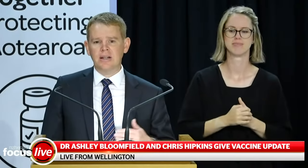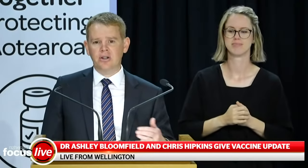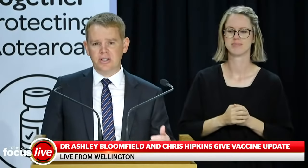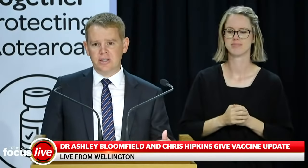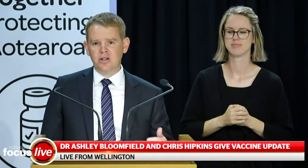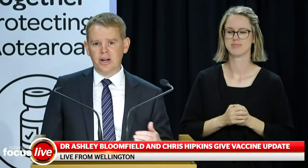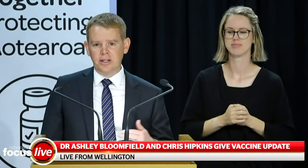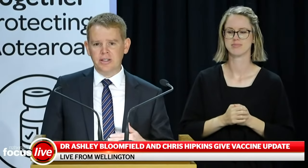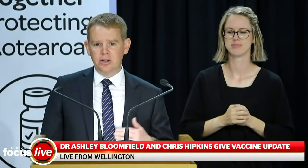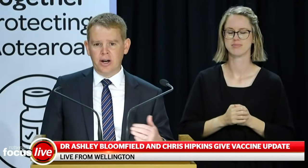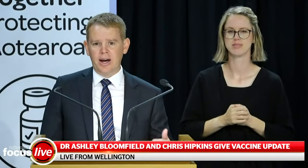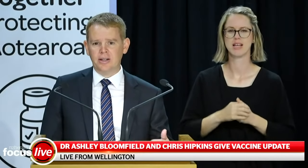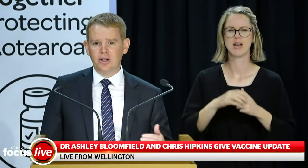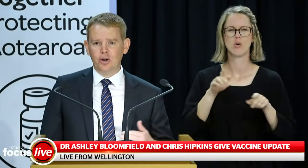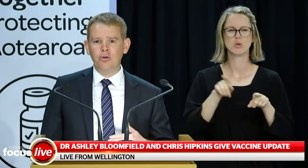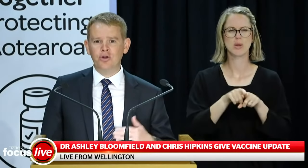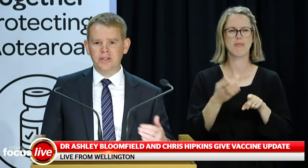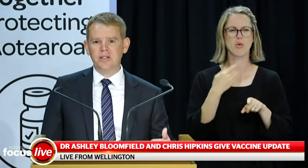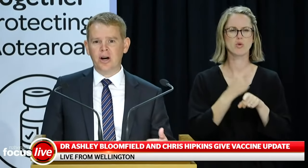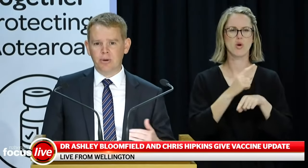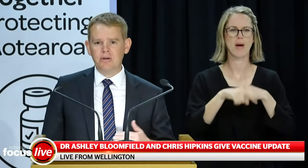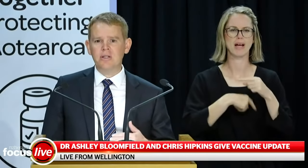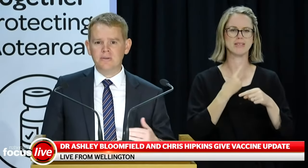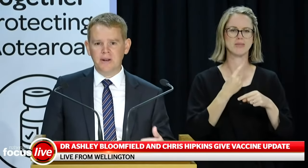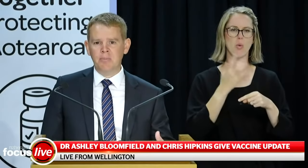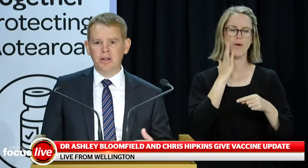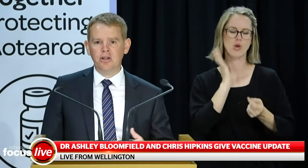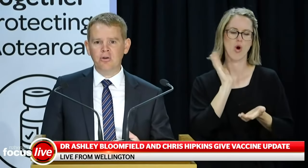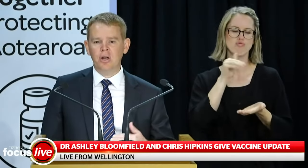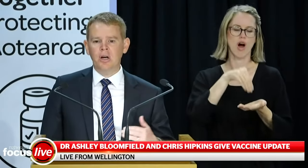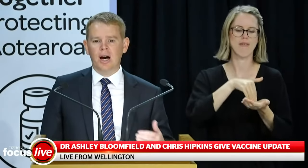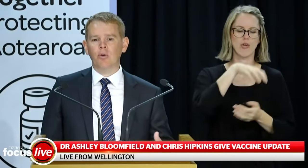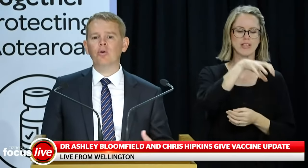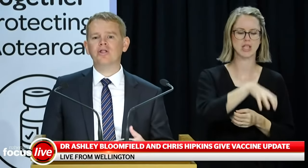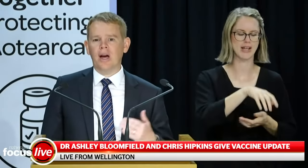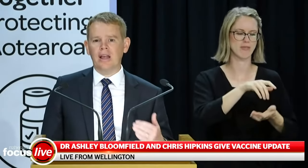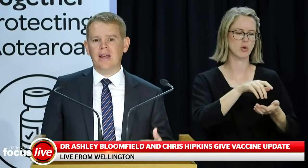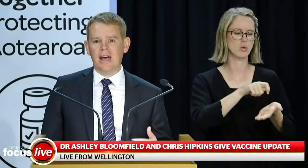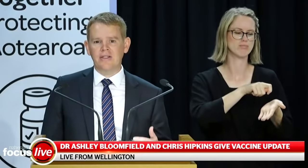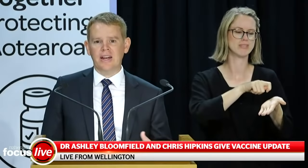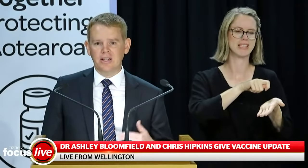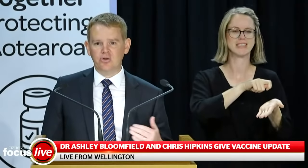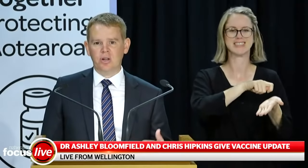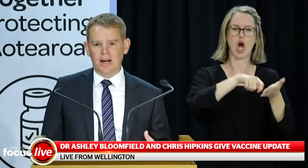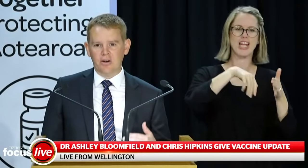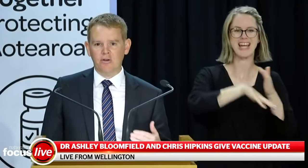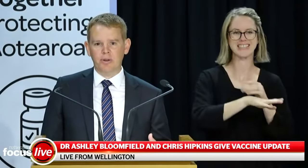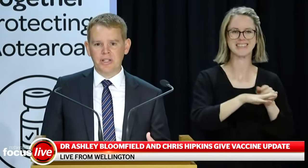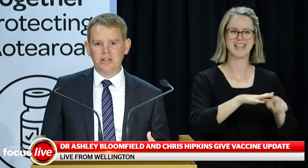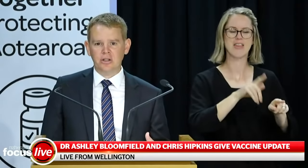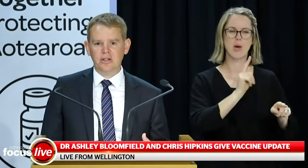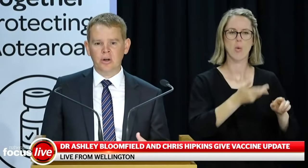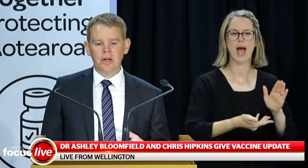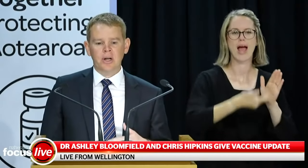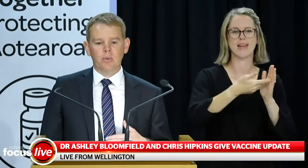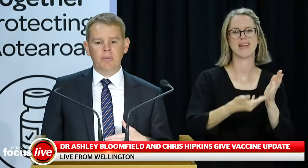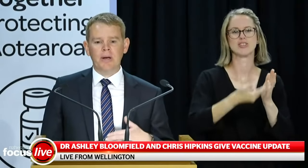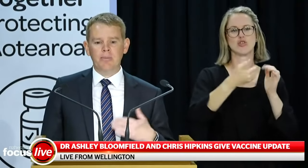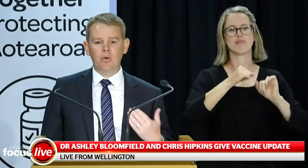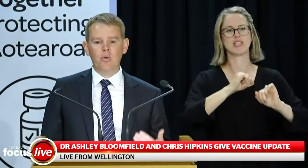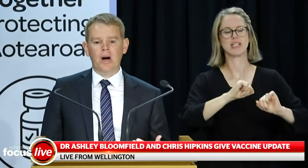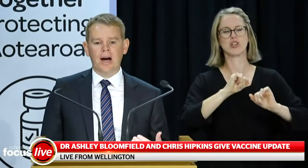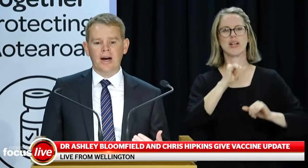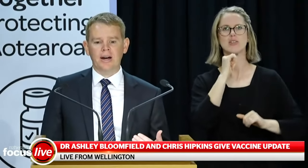that standardised sign-in and sign-out, who's on-site process for MIQ, will also add that extra layer of protection. So